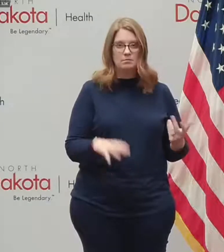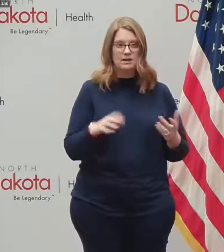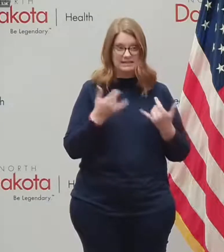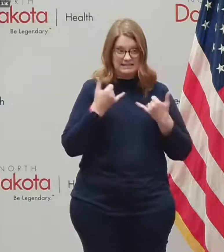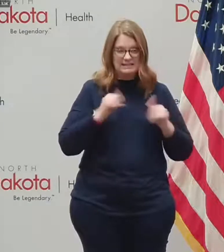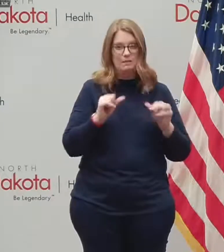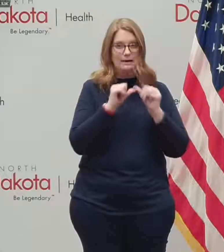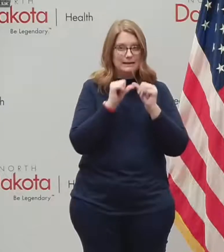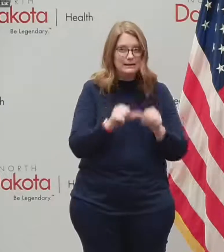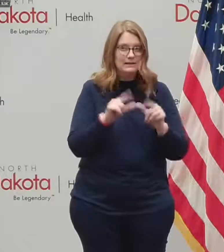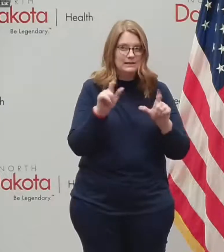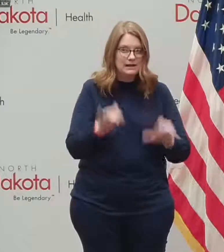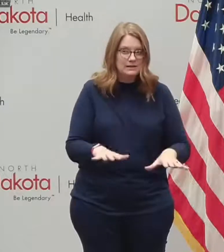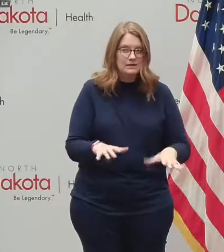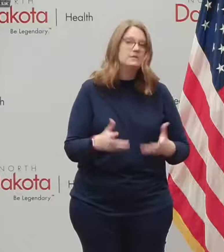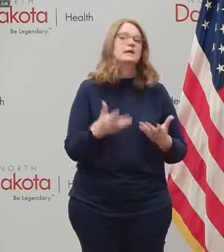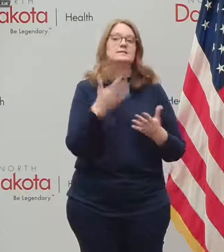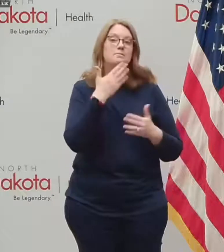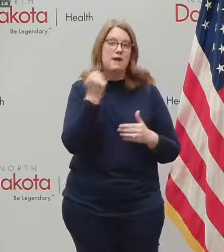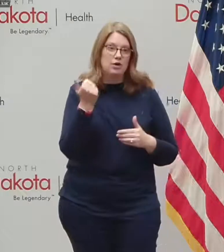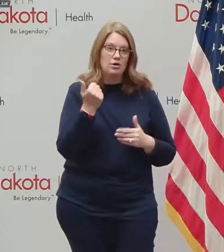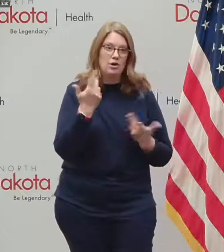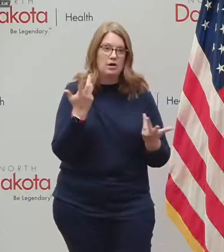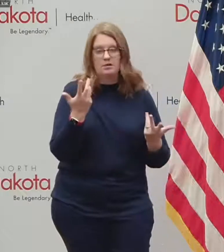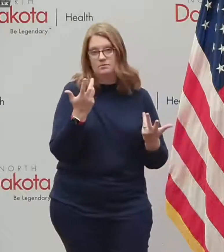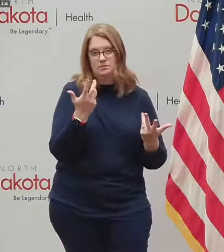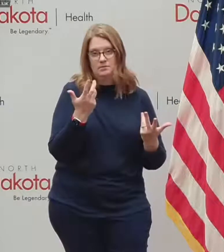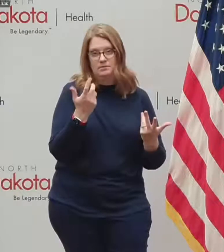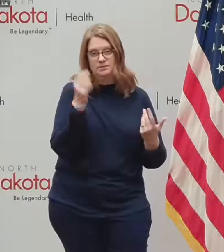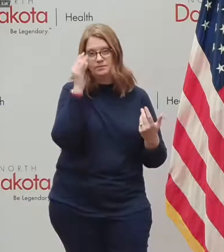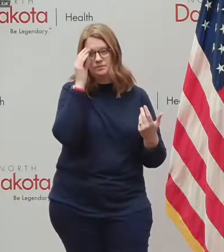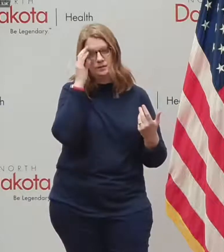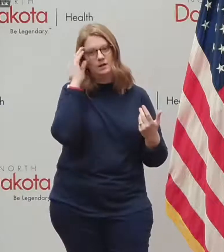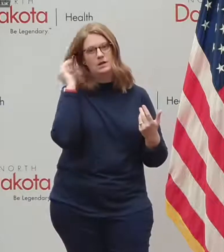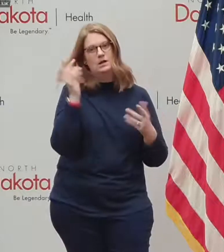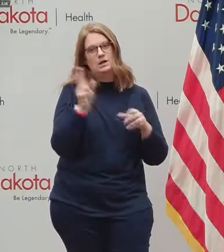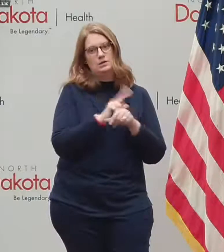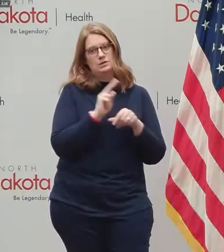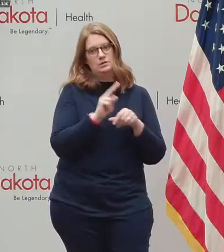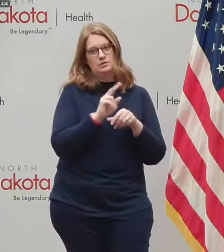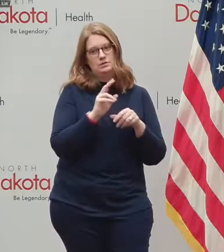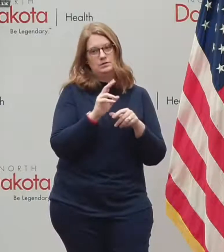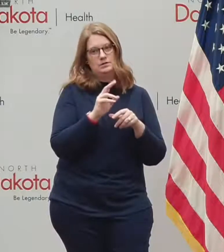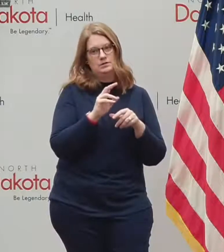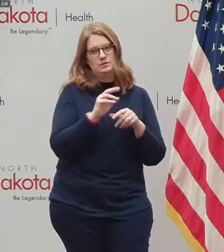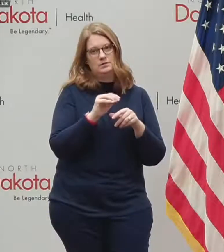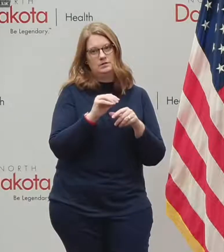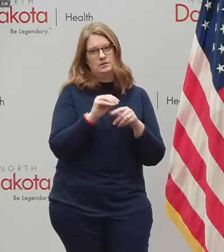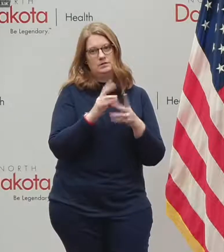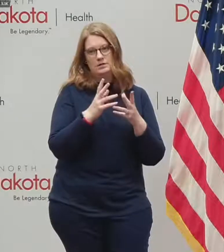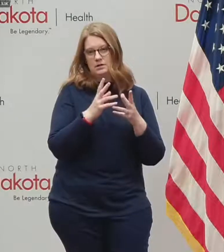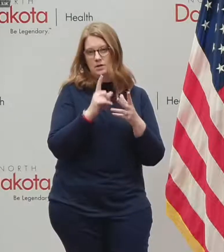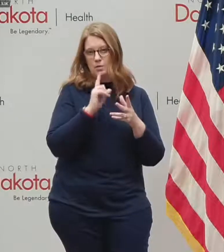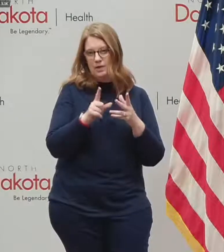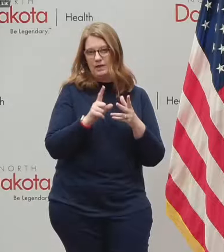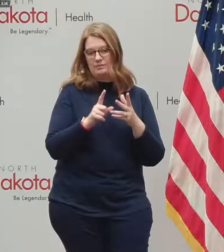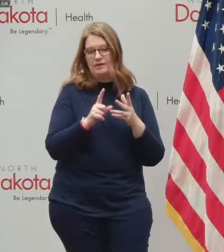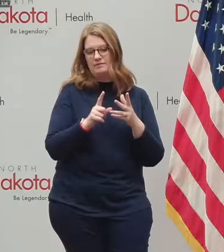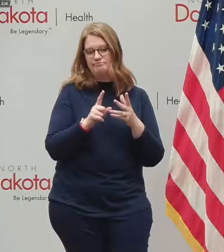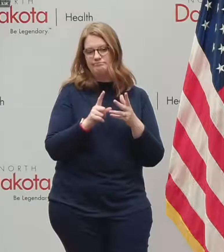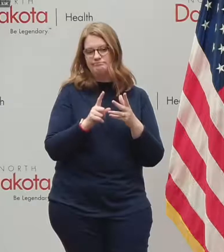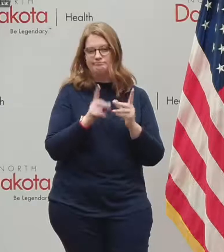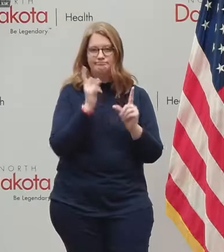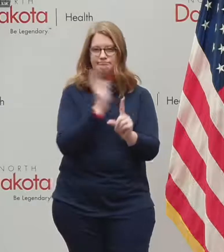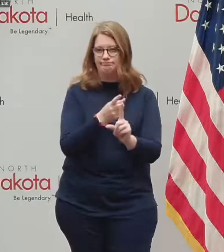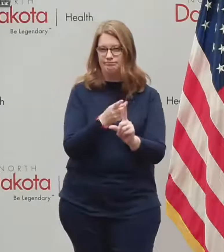testing more cost effectively, and perhaps, if you will, using a different metaphor, getting more lead on the target, so to speak, because we'd be focusing